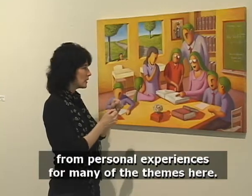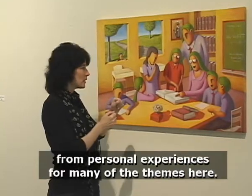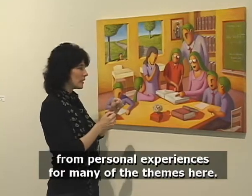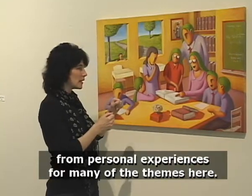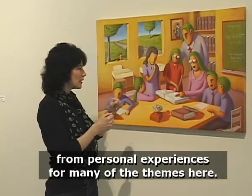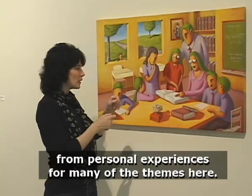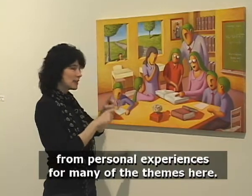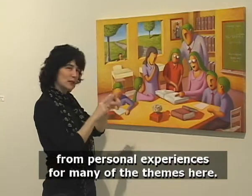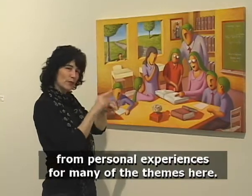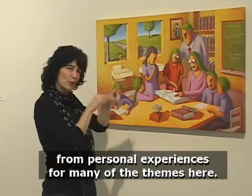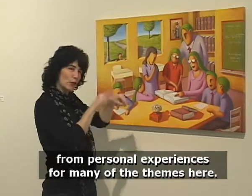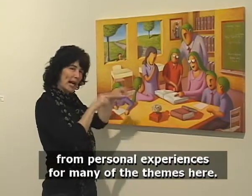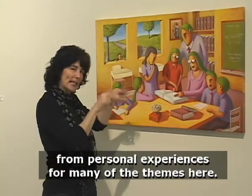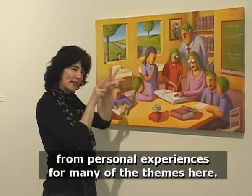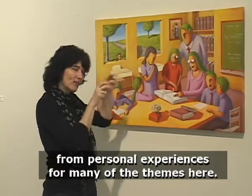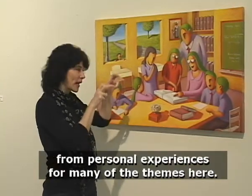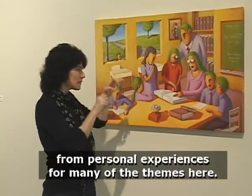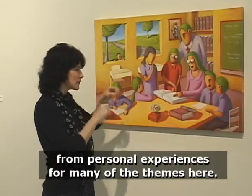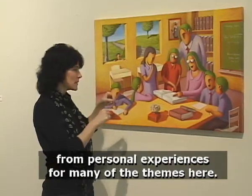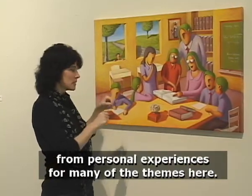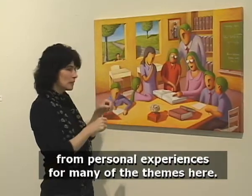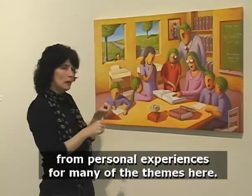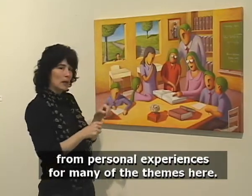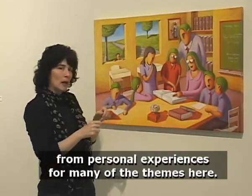personal experiences for many of the themes here.